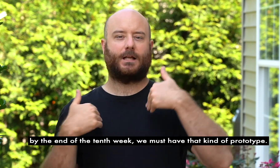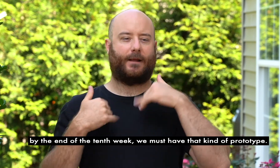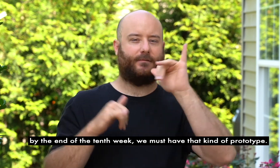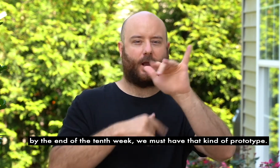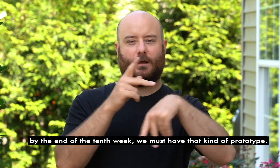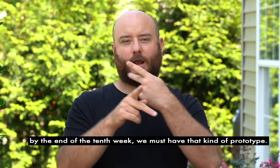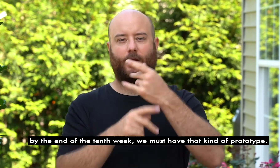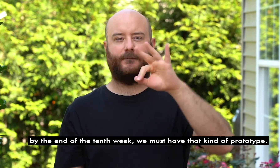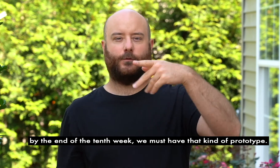that kind of prototype.